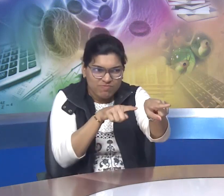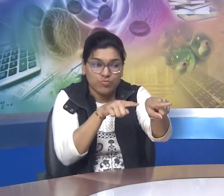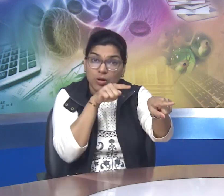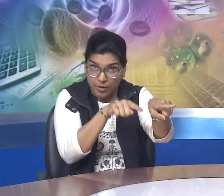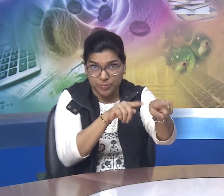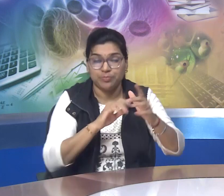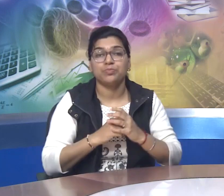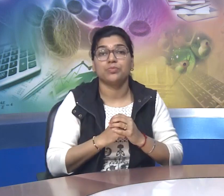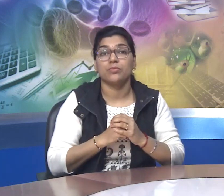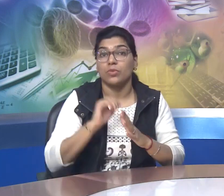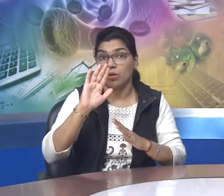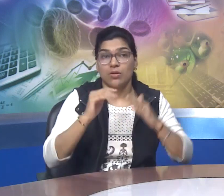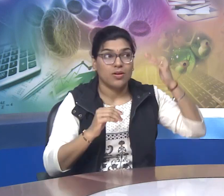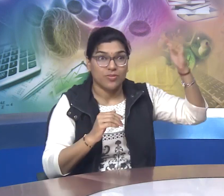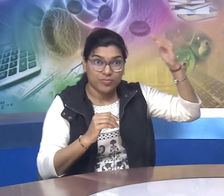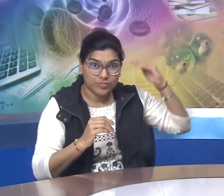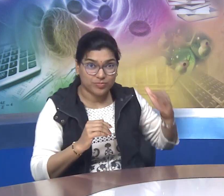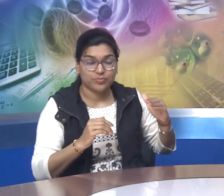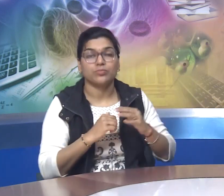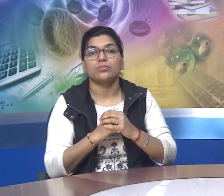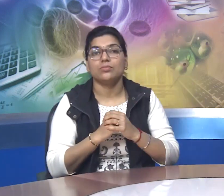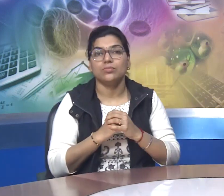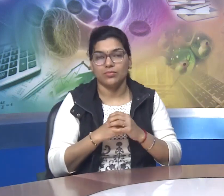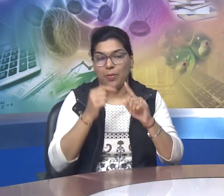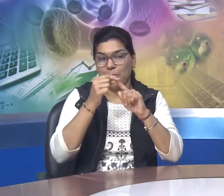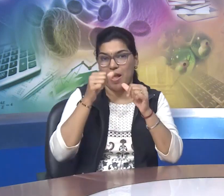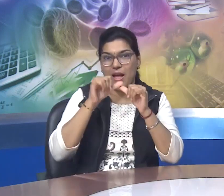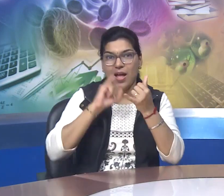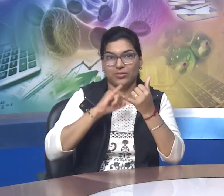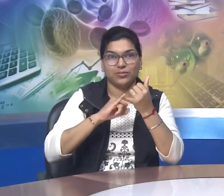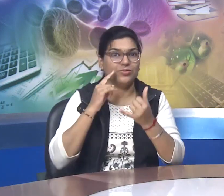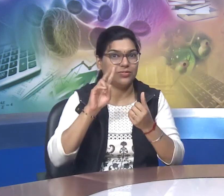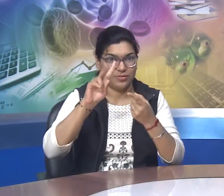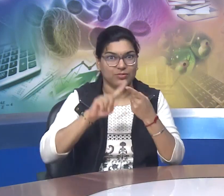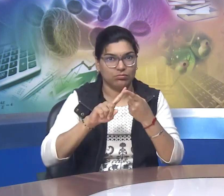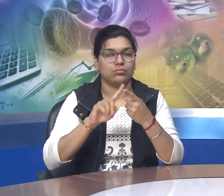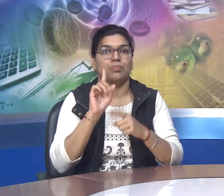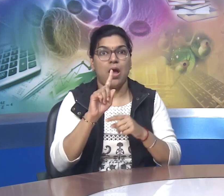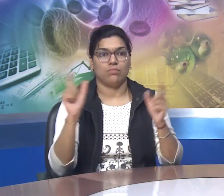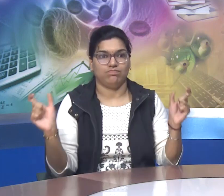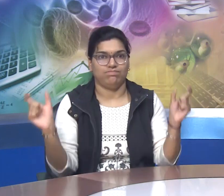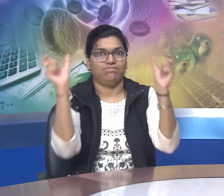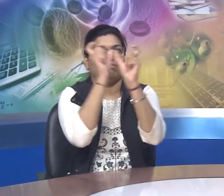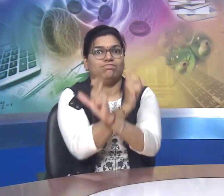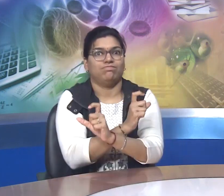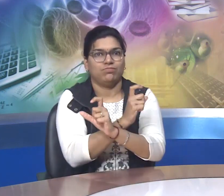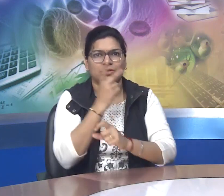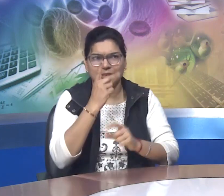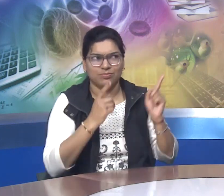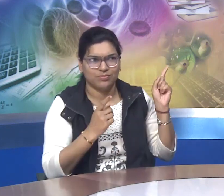It is an example of active voice. Similarly, in passive